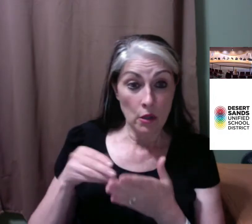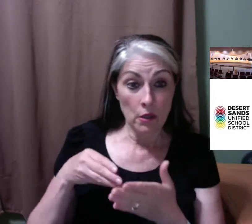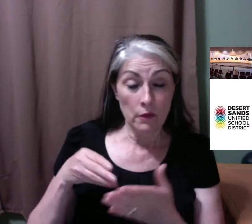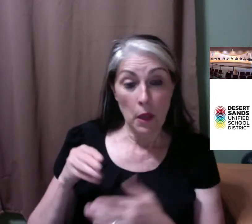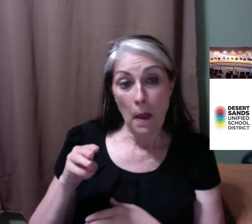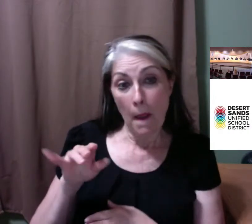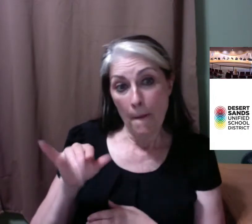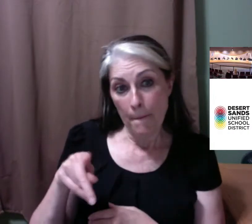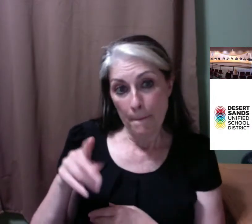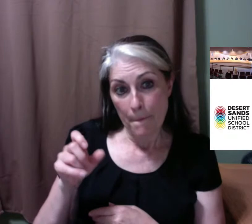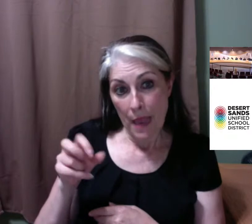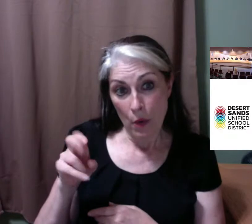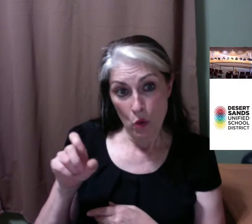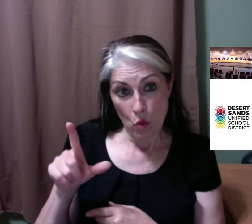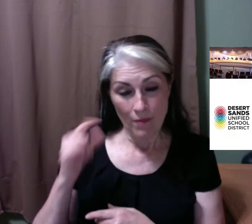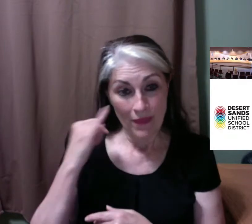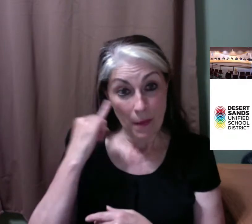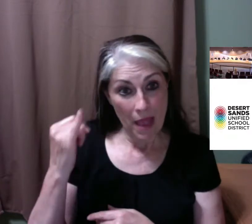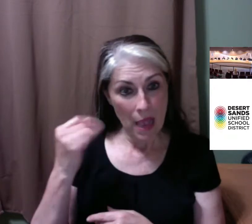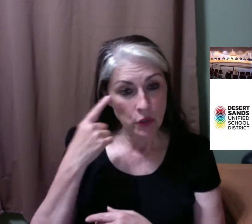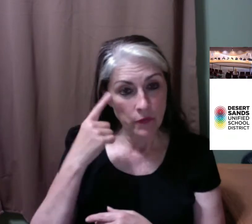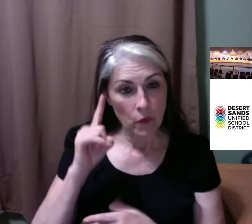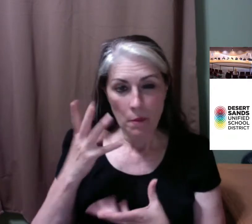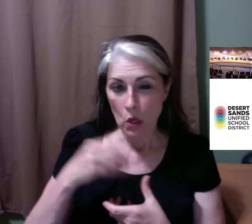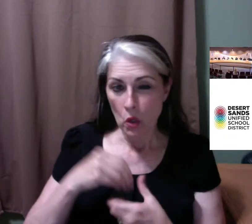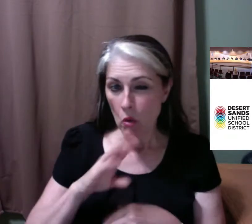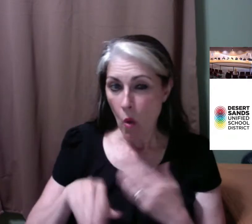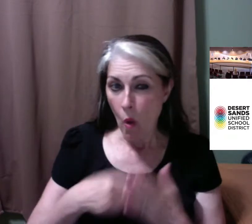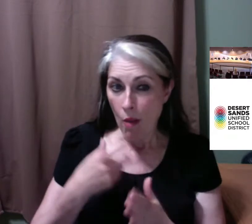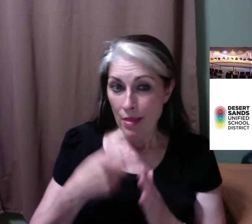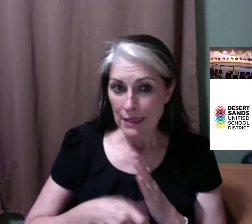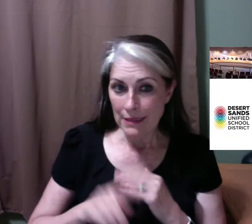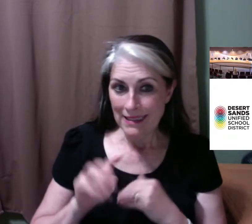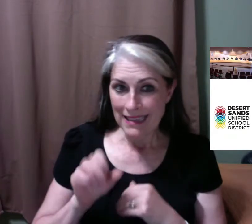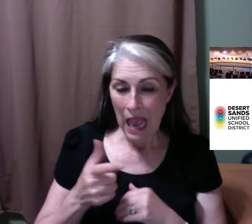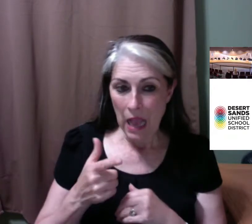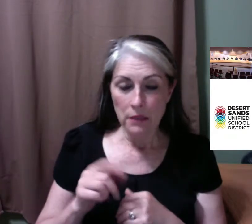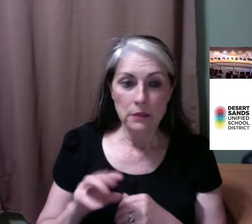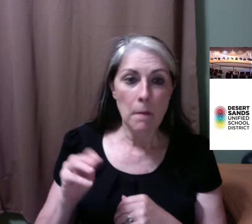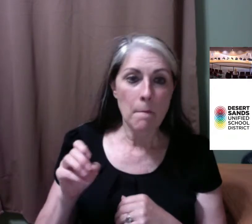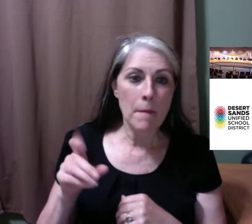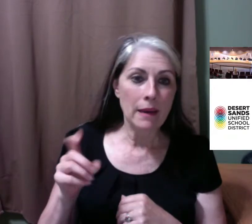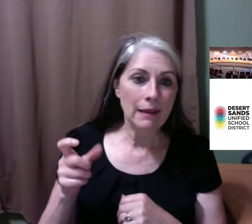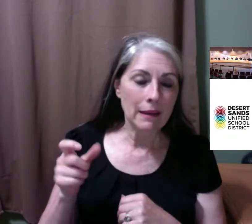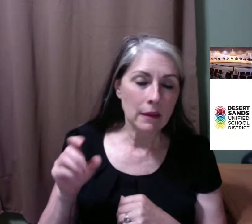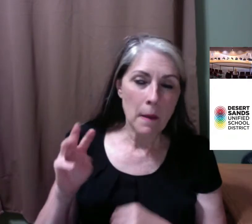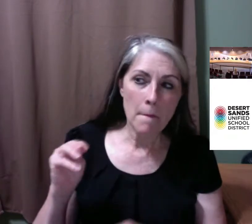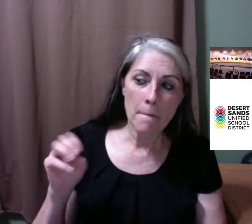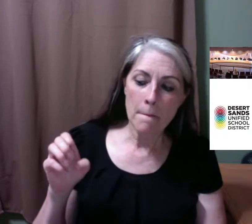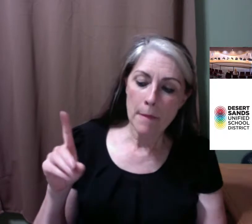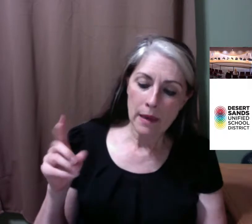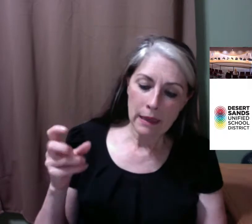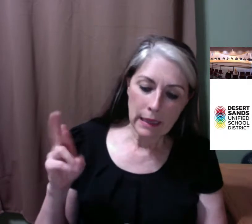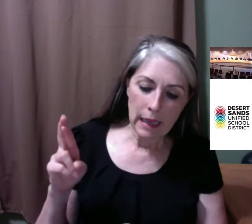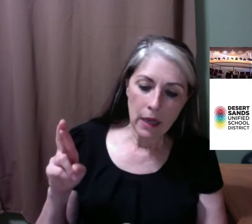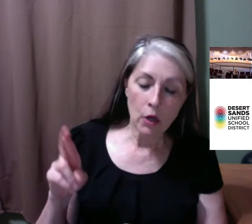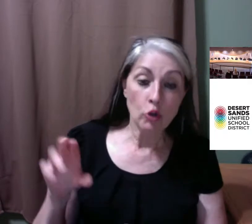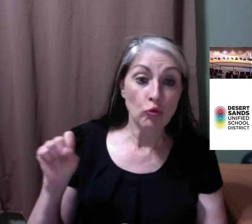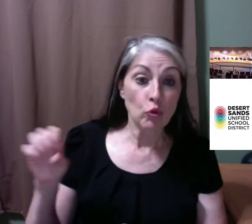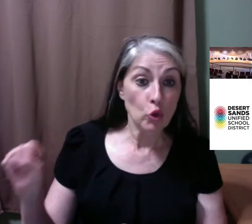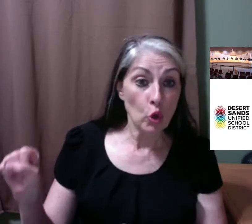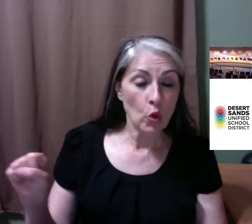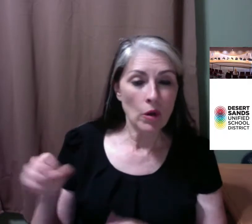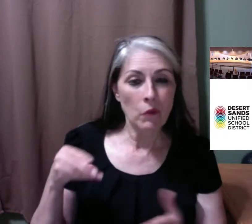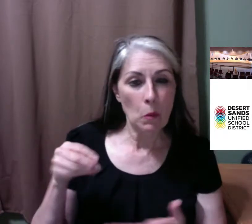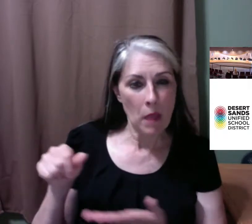So imagine for, and I'm just going to include all the taxes, which would include Medicare, Social Security, if you pay into Social Security, those types